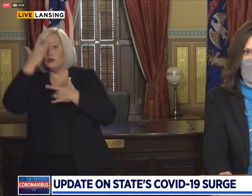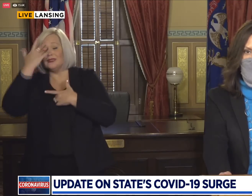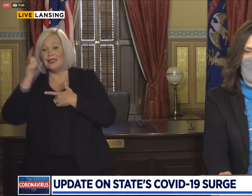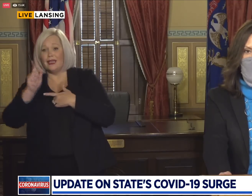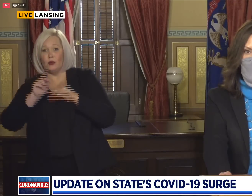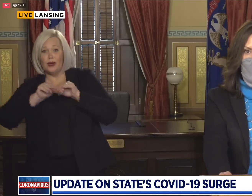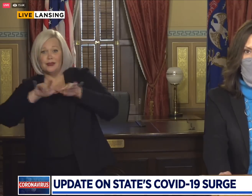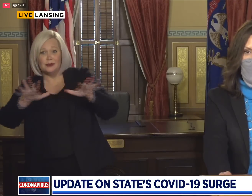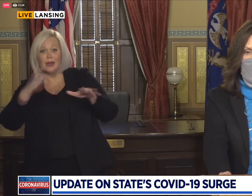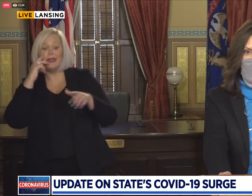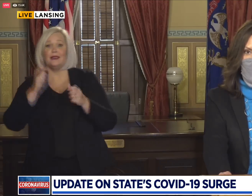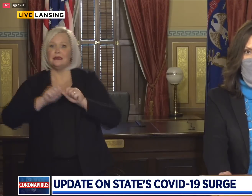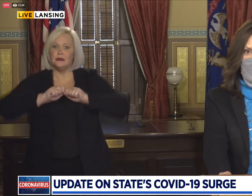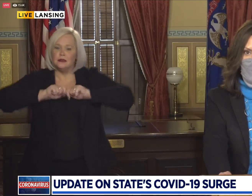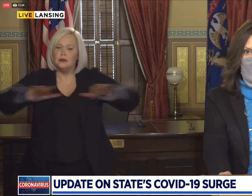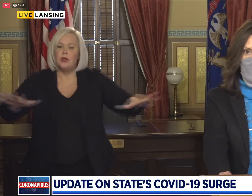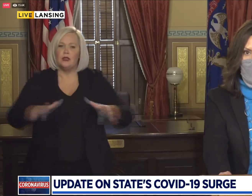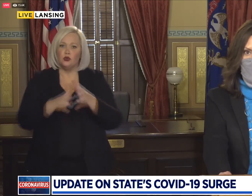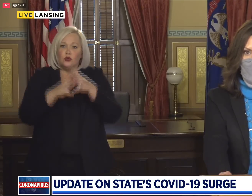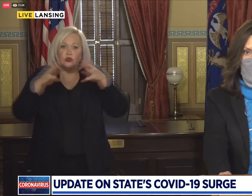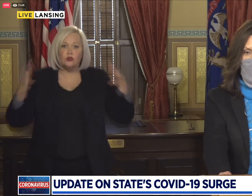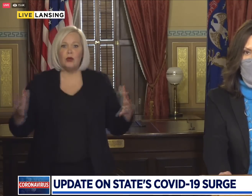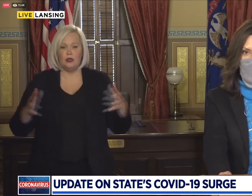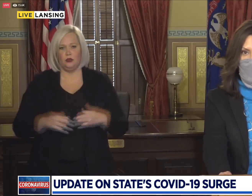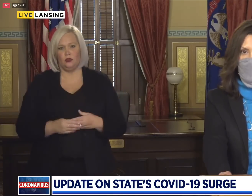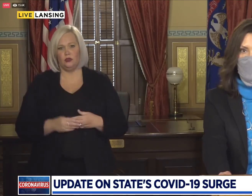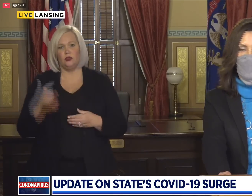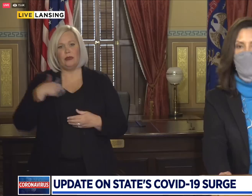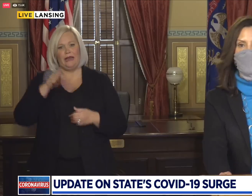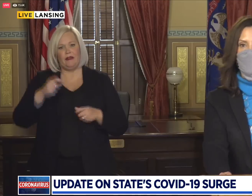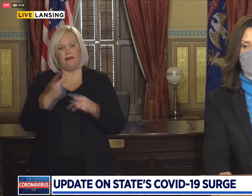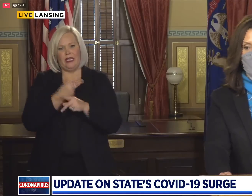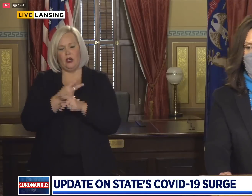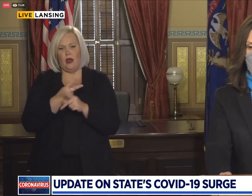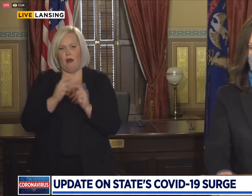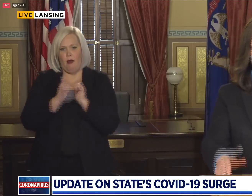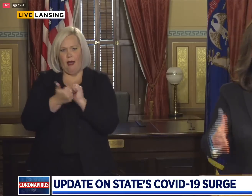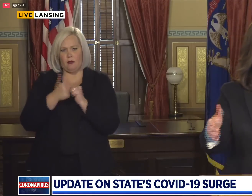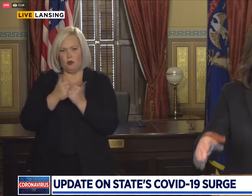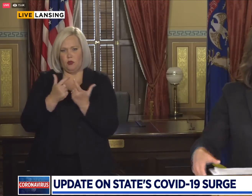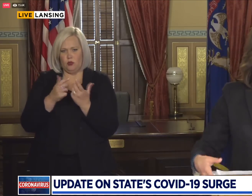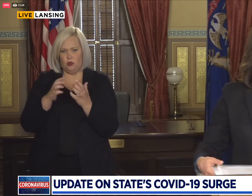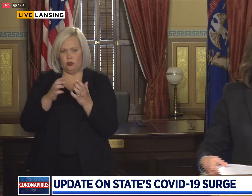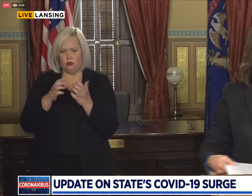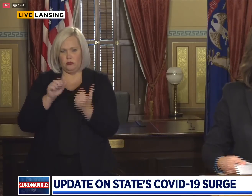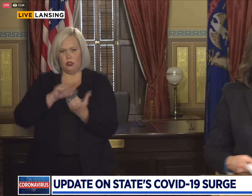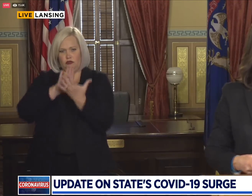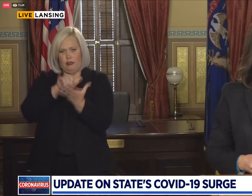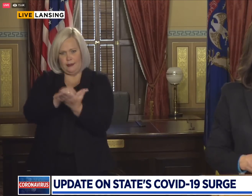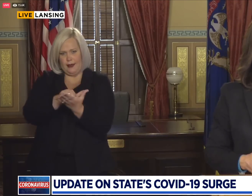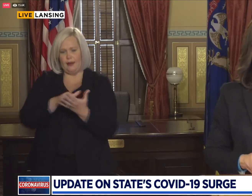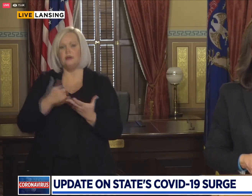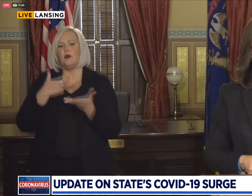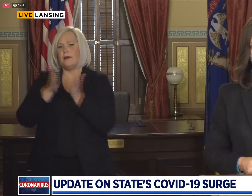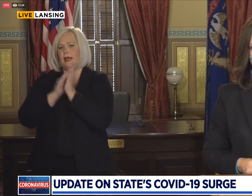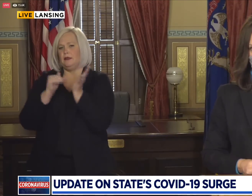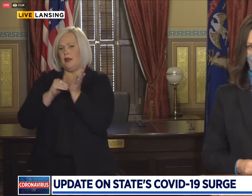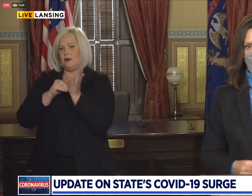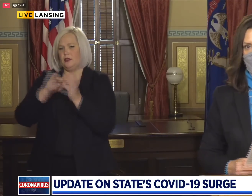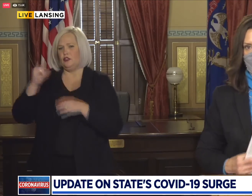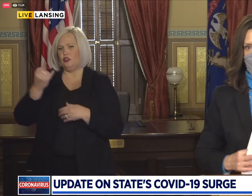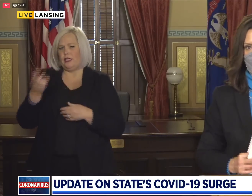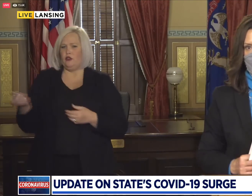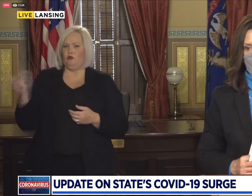spread. And so we've got to have additional strategies going into that, and that's what I'll ask Dr. J to share with you to address this